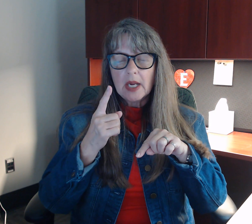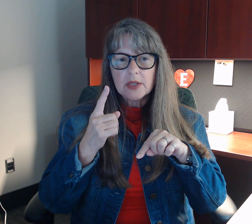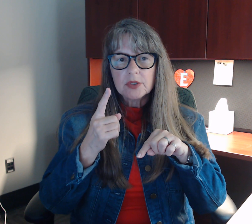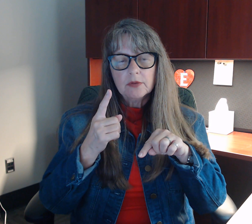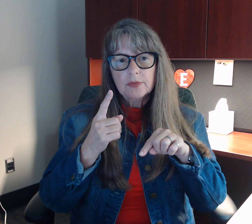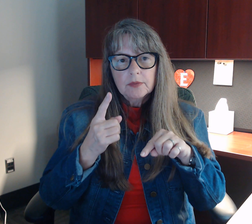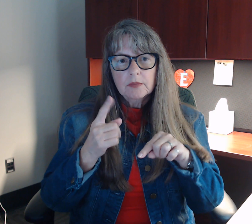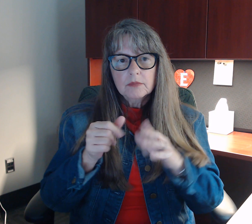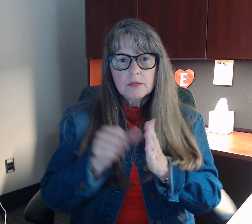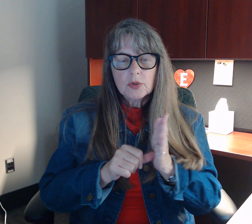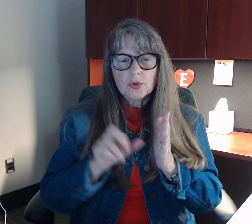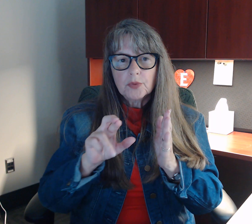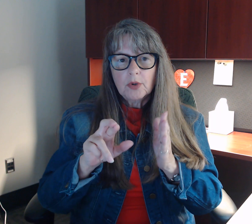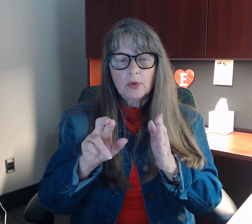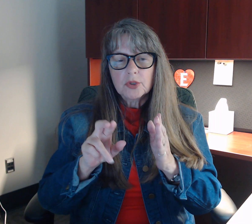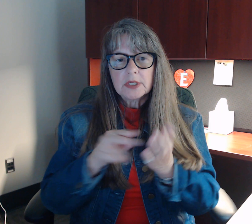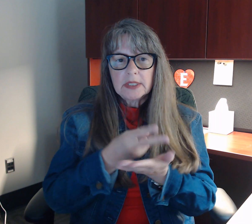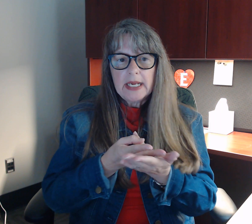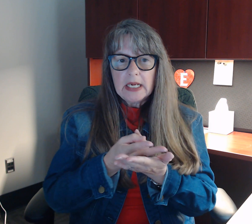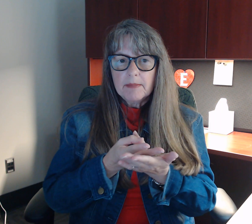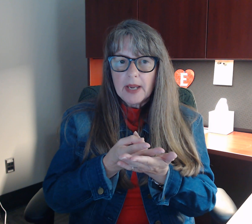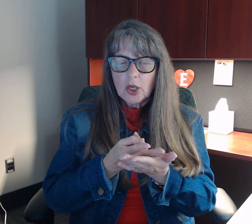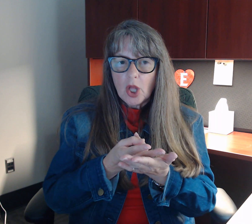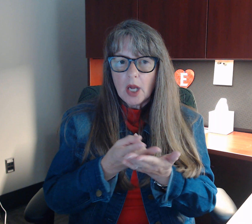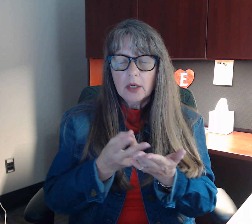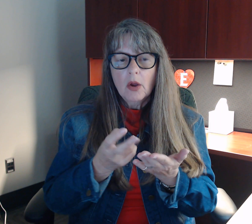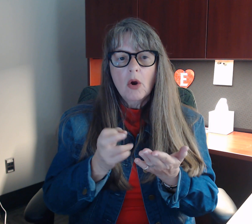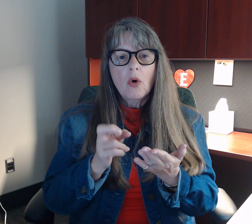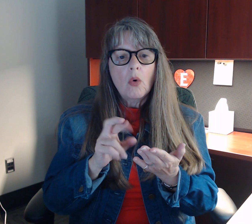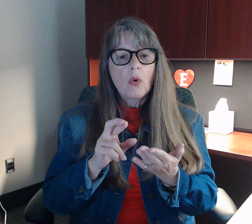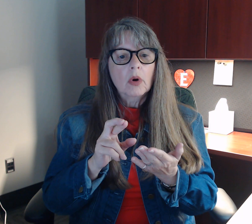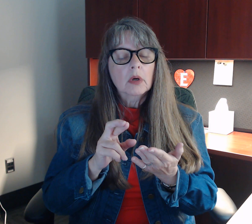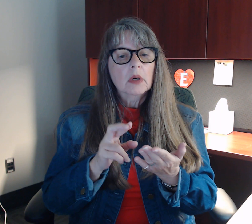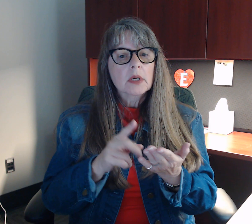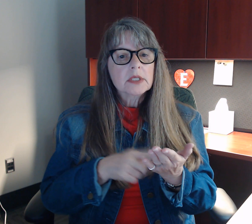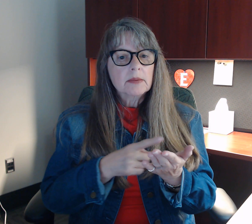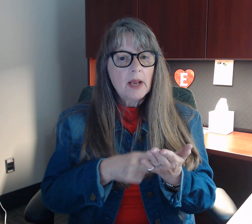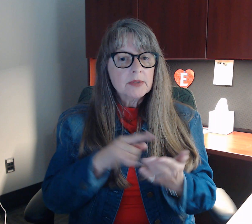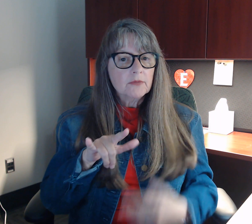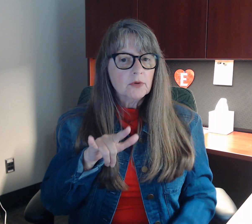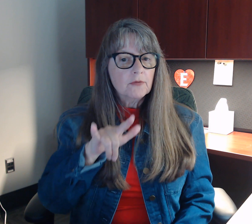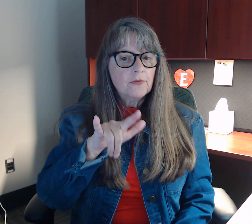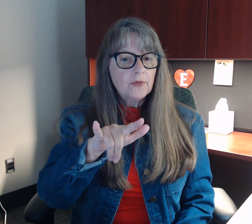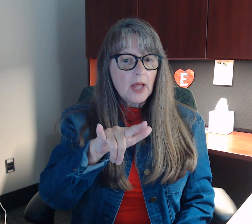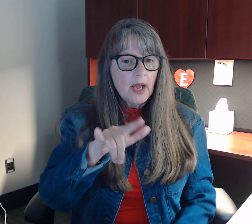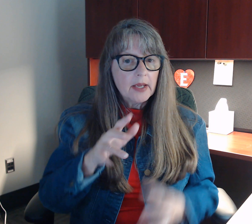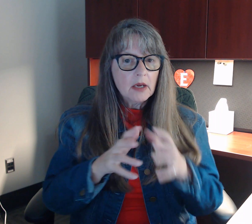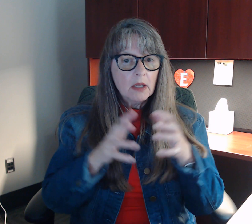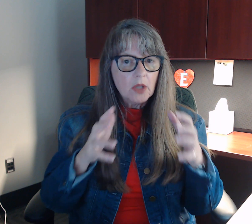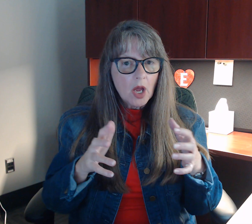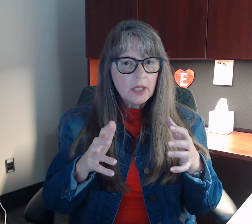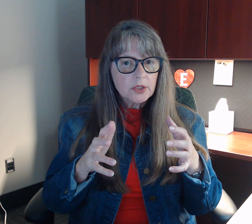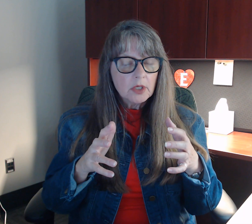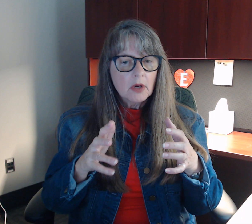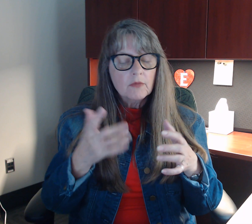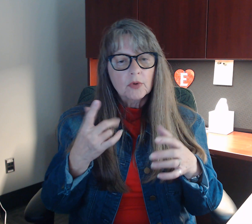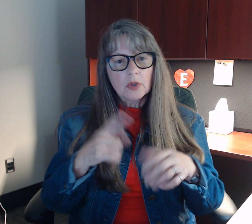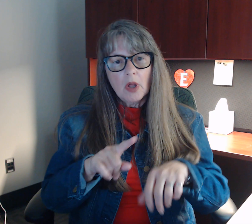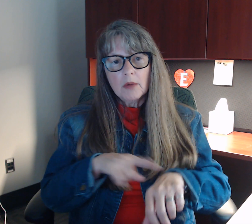because of surgery or just laying in bed a lot, or sometimes if you fly a lot for long periods